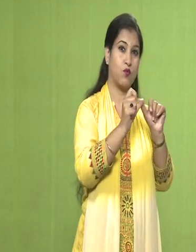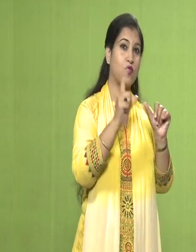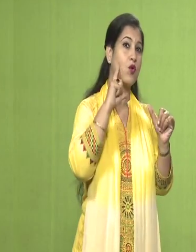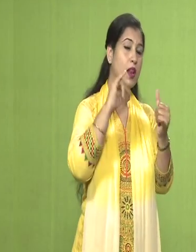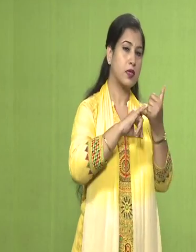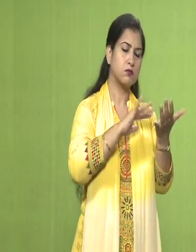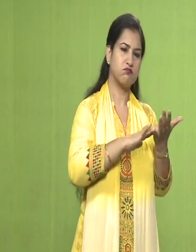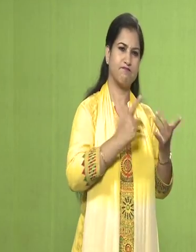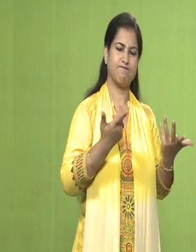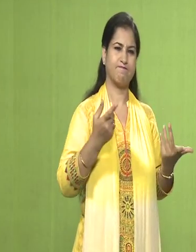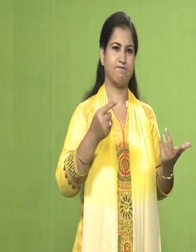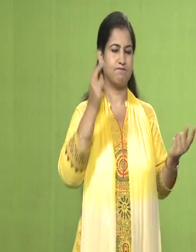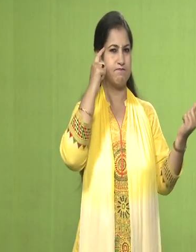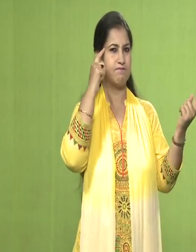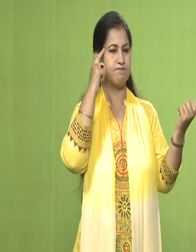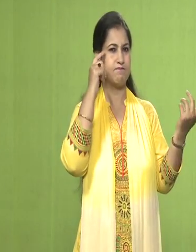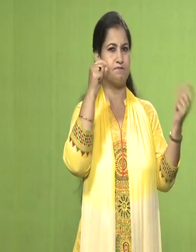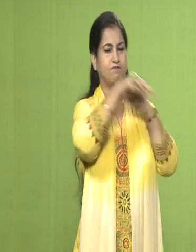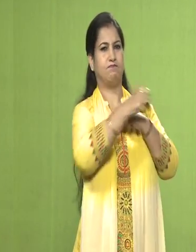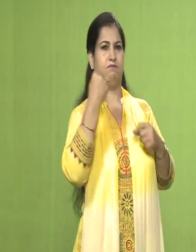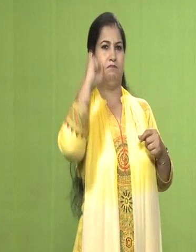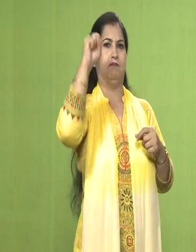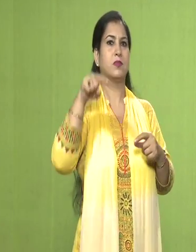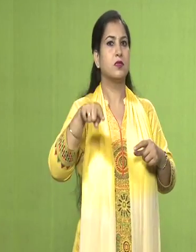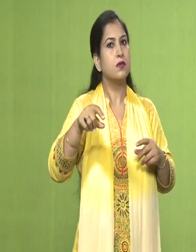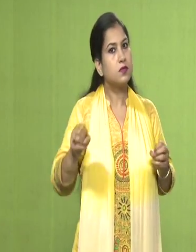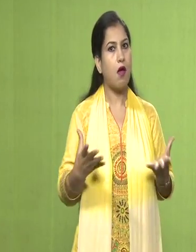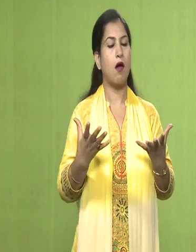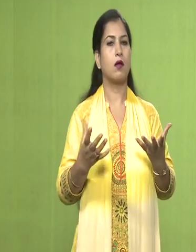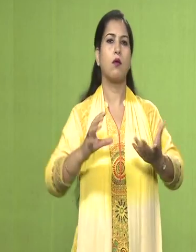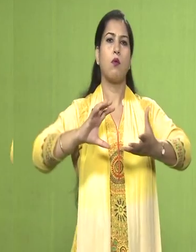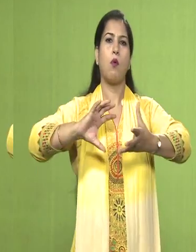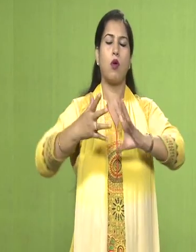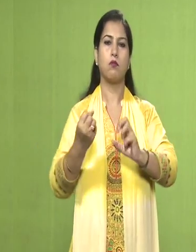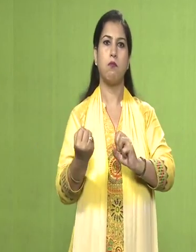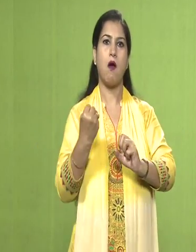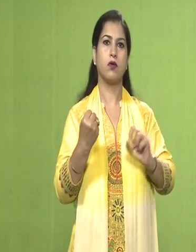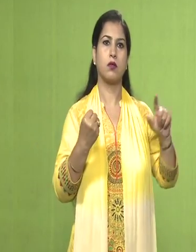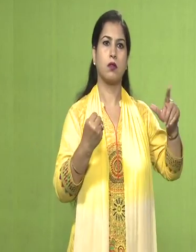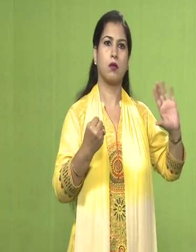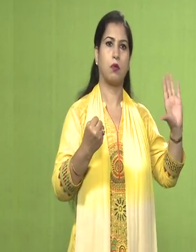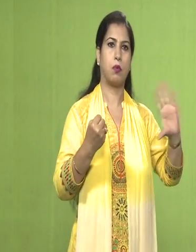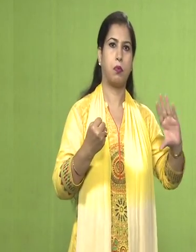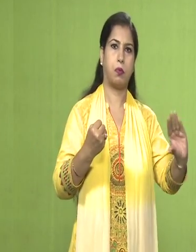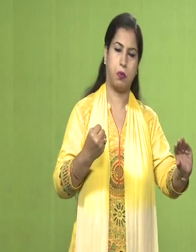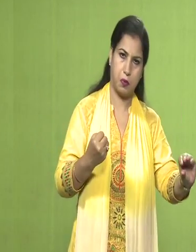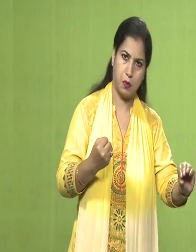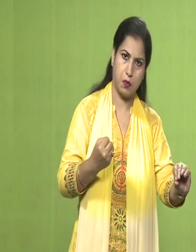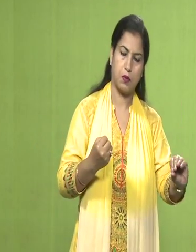In fact, they joined the king to decrease the power of feudal system, and gradually